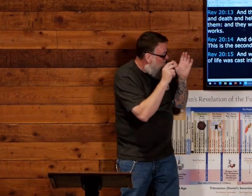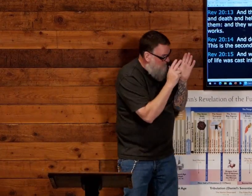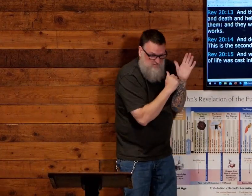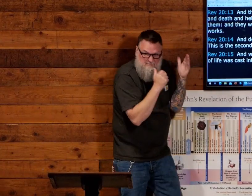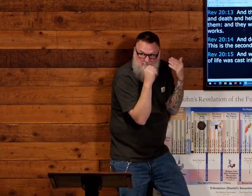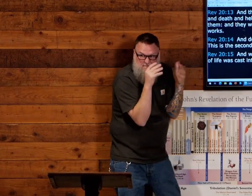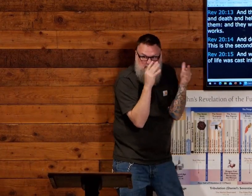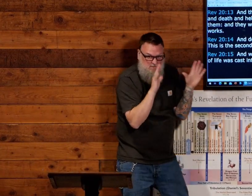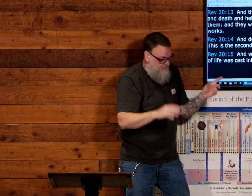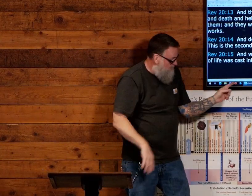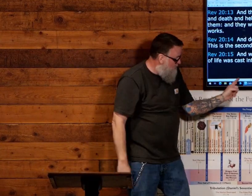And then it says,